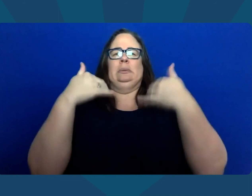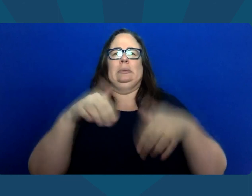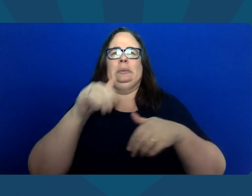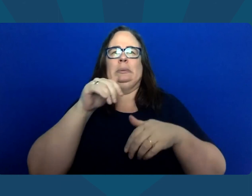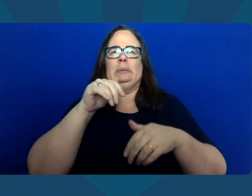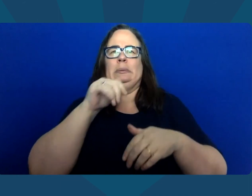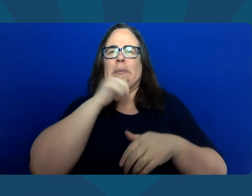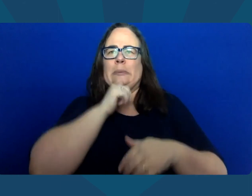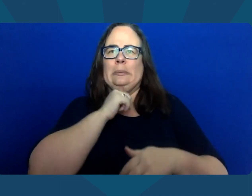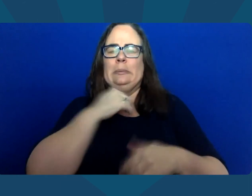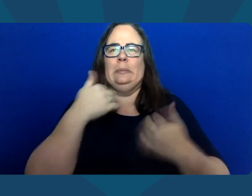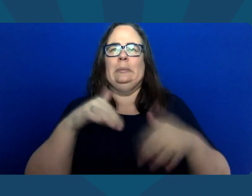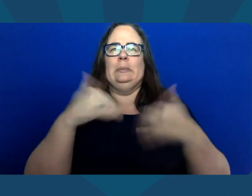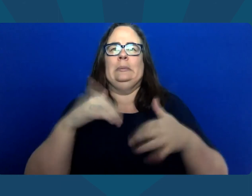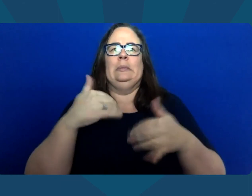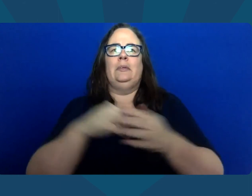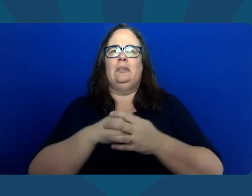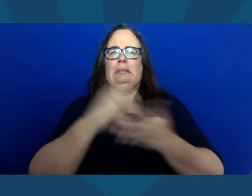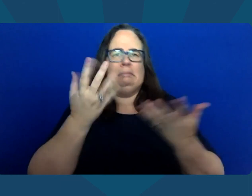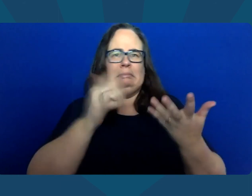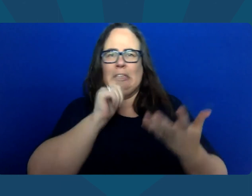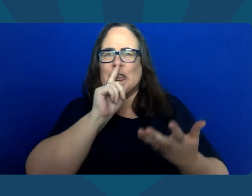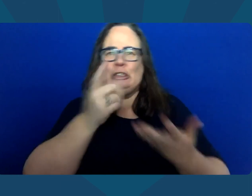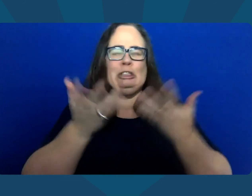hardship and uncertainty.